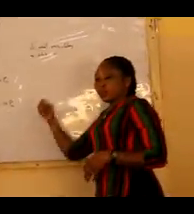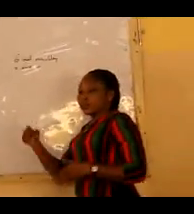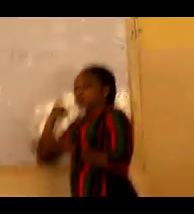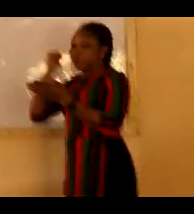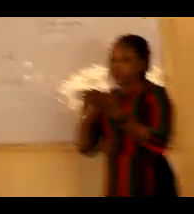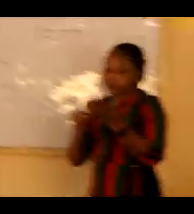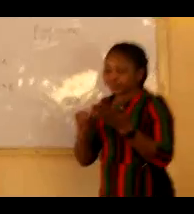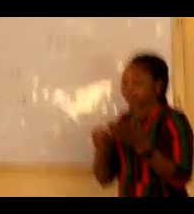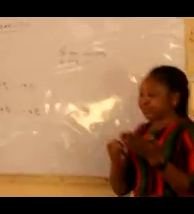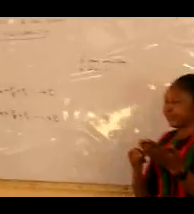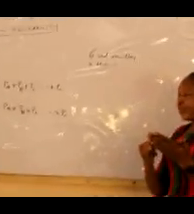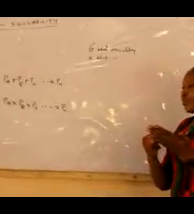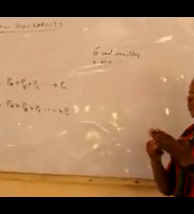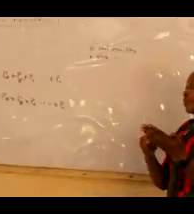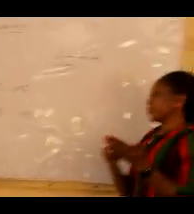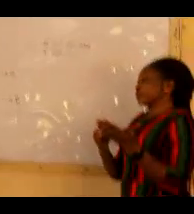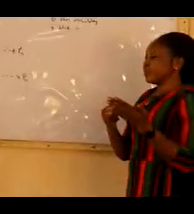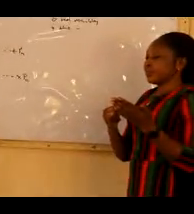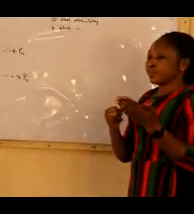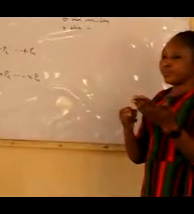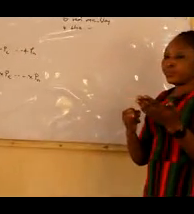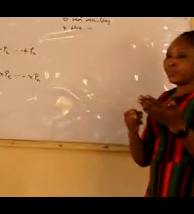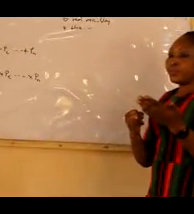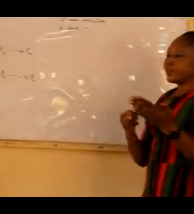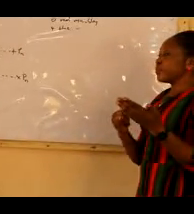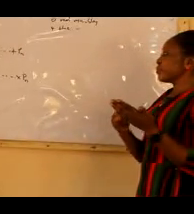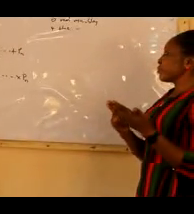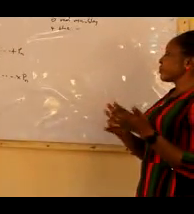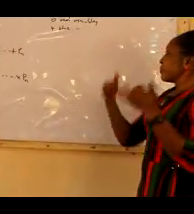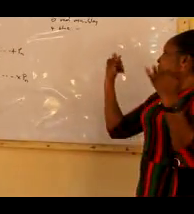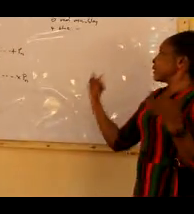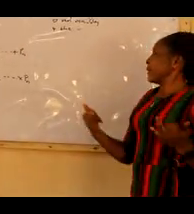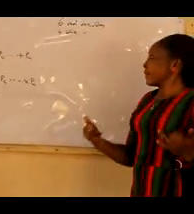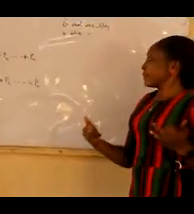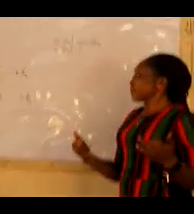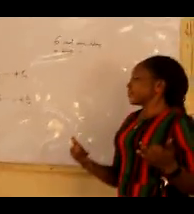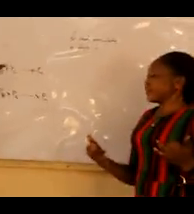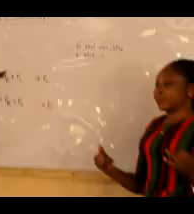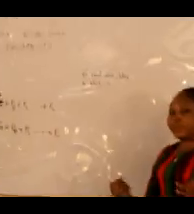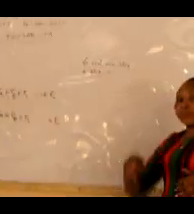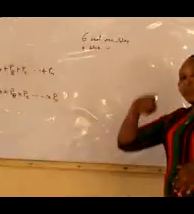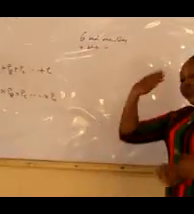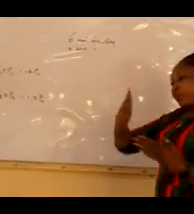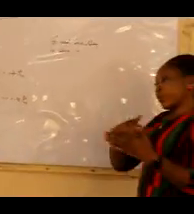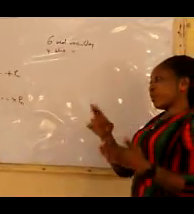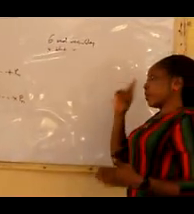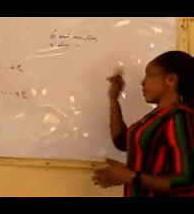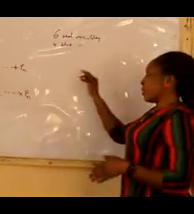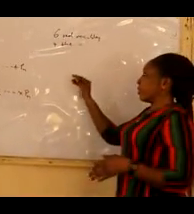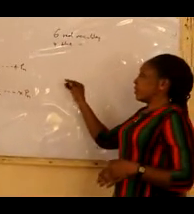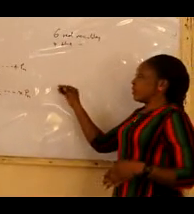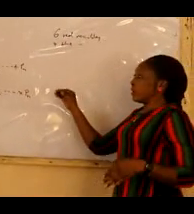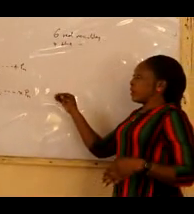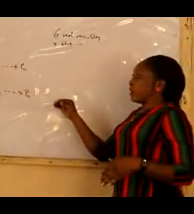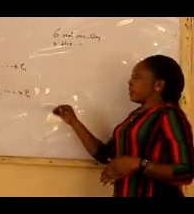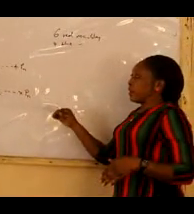with replacement, the word with replacement. Now before I go to this question, let me tell you how to find